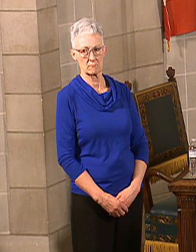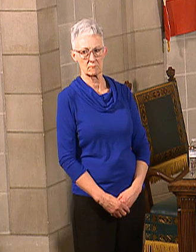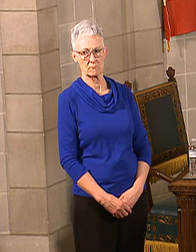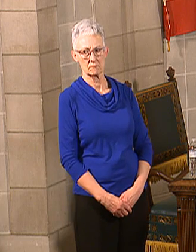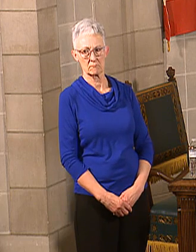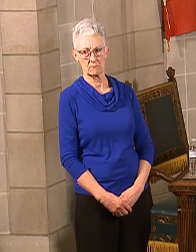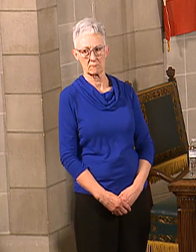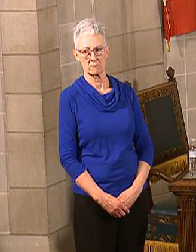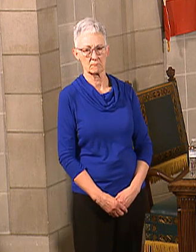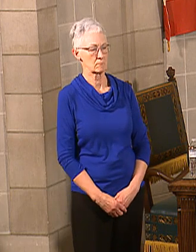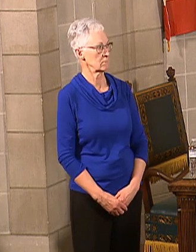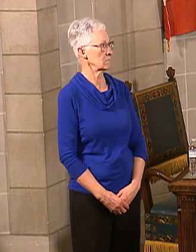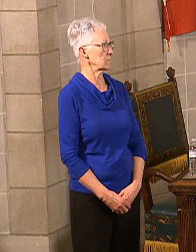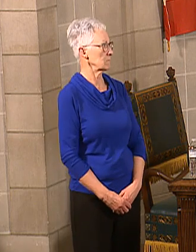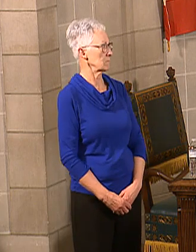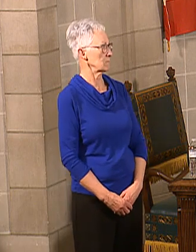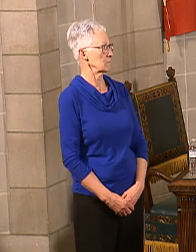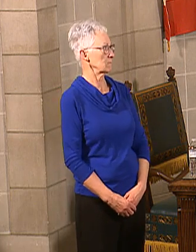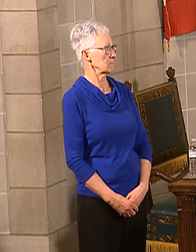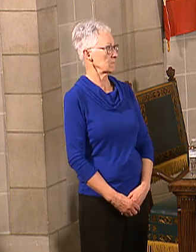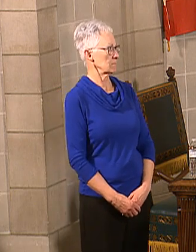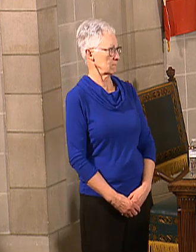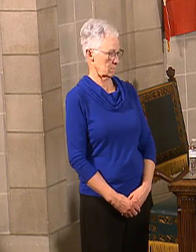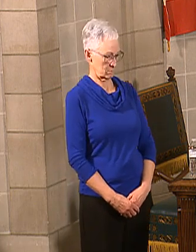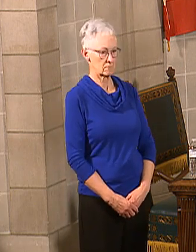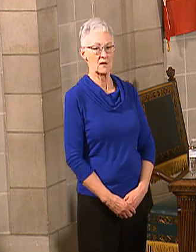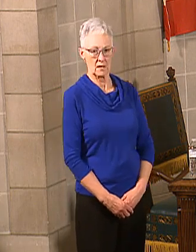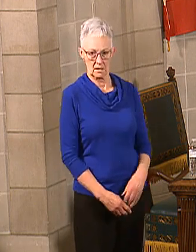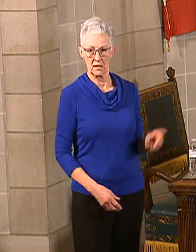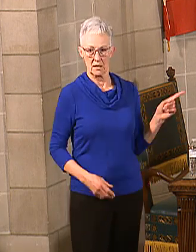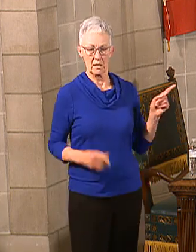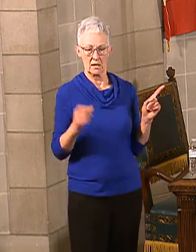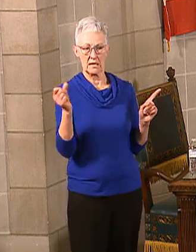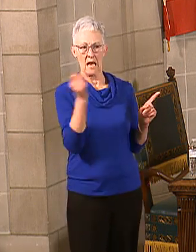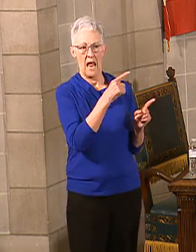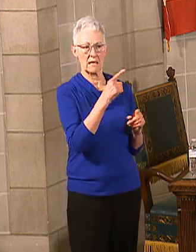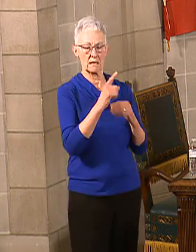state, for the businesses? Yeah, so absolutely. When you're talking about,